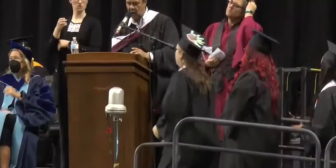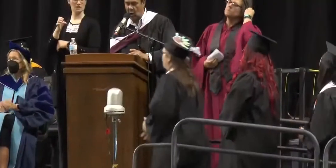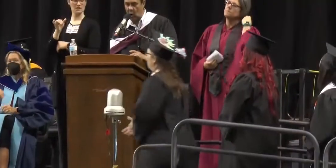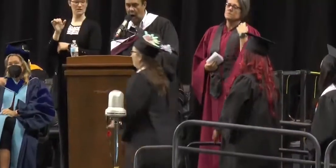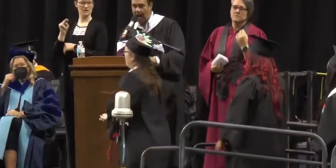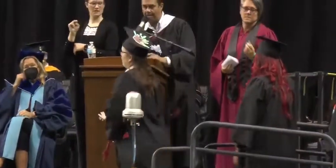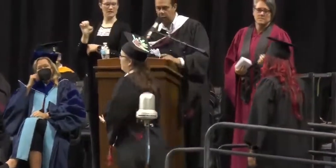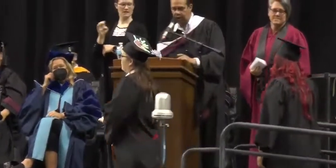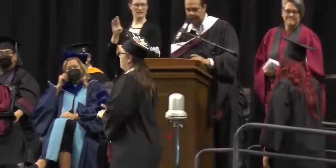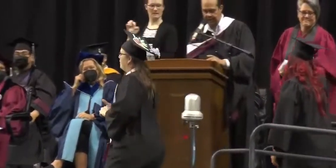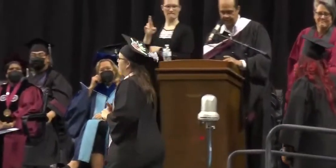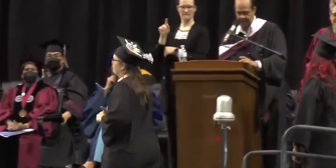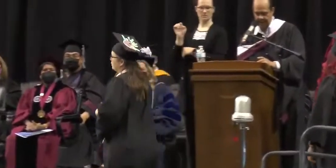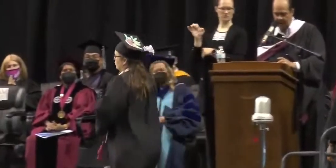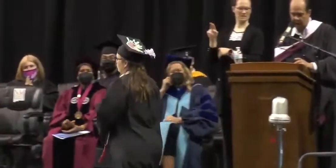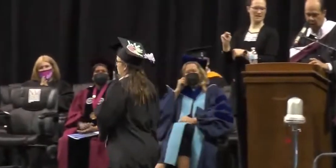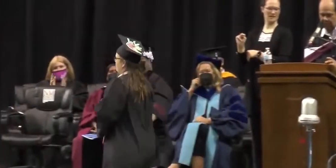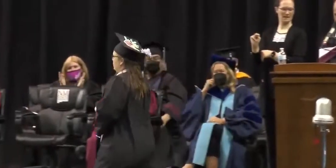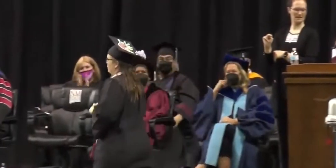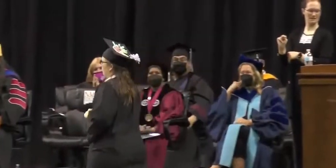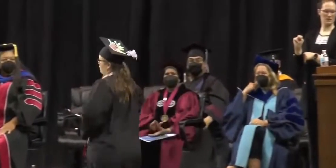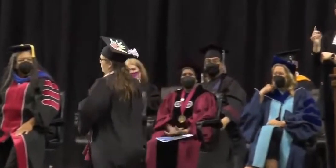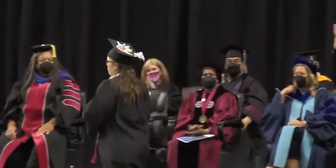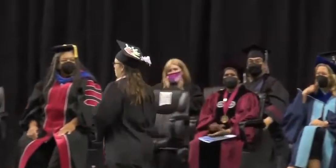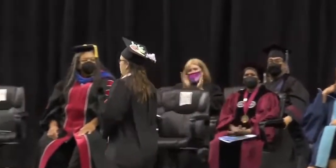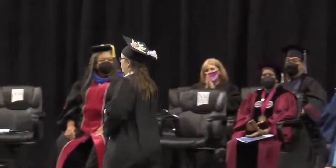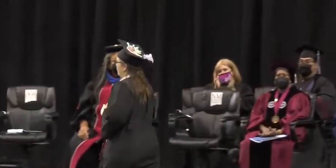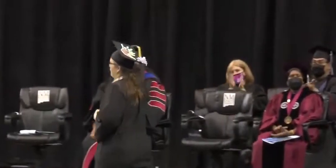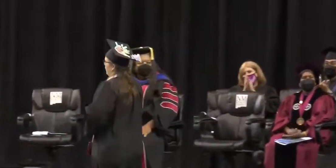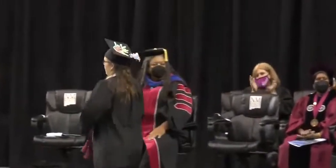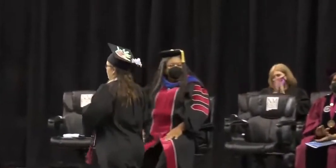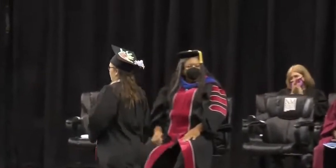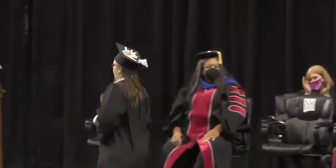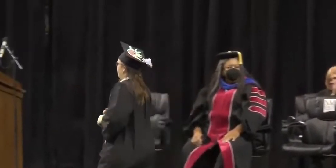Cheyenne Nicole Burton, Crimson Scholar.